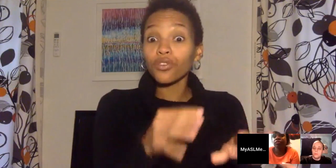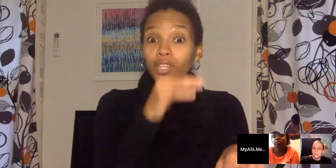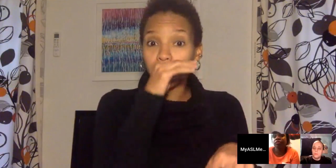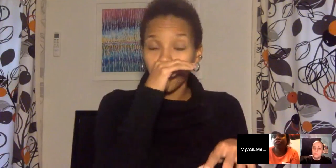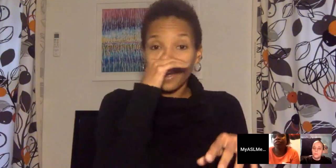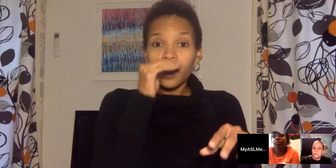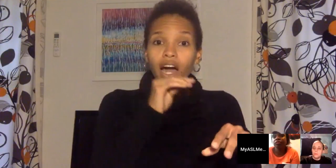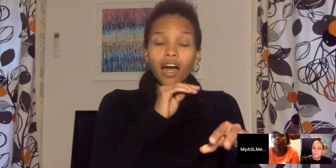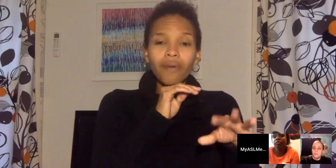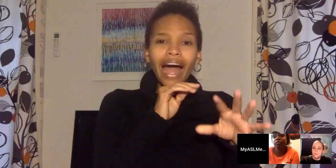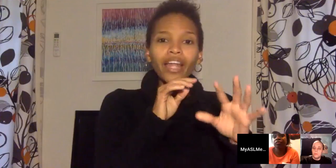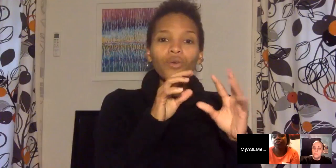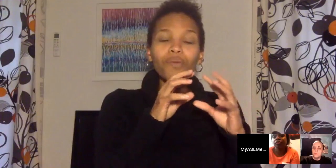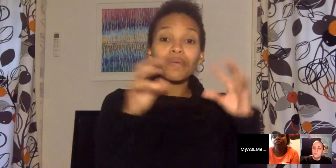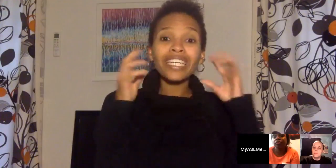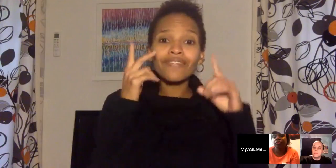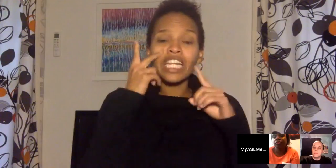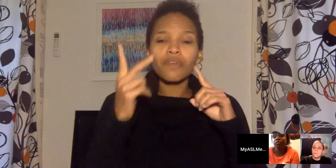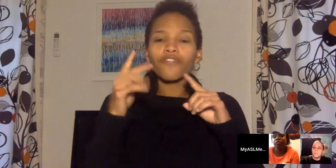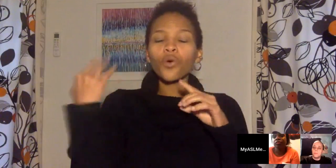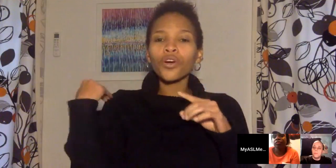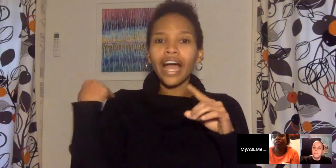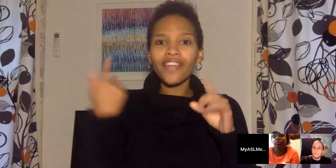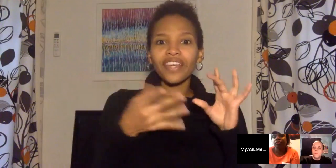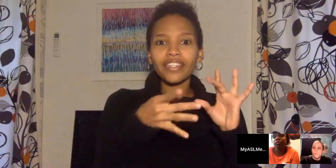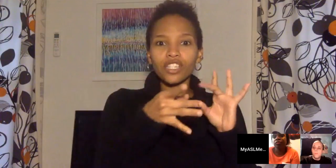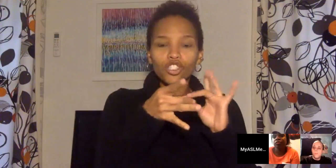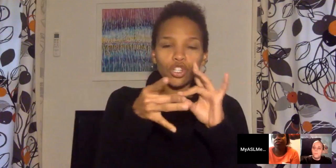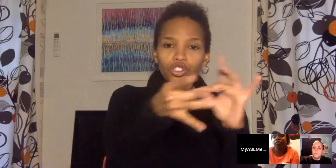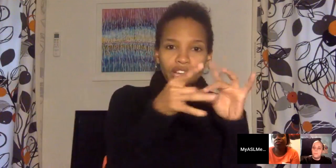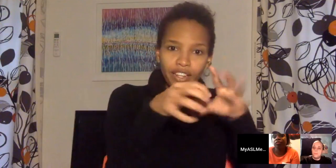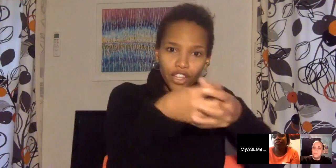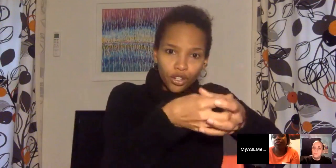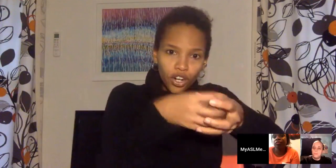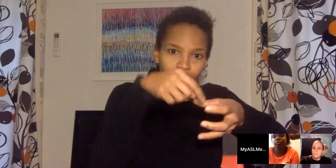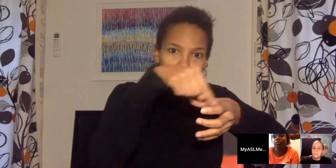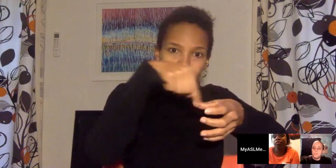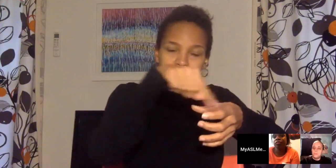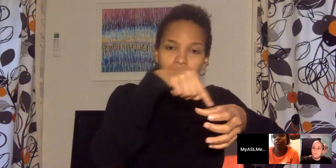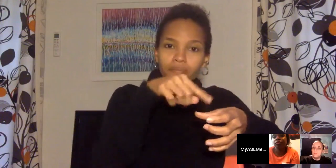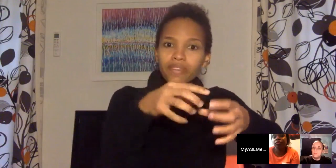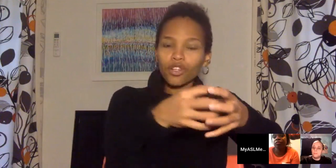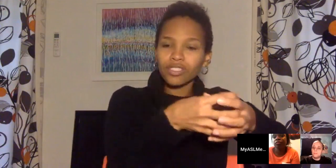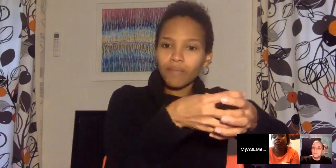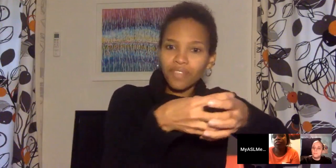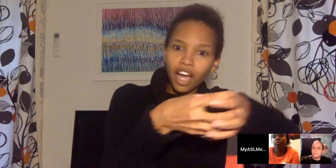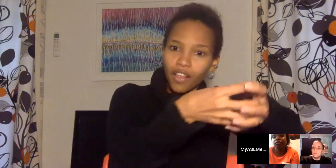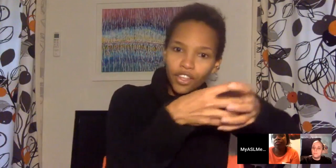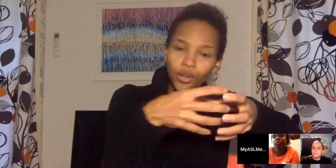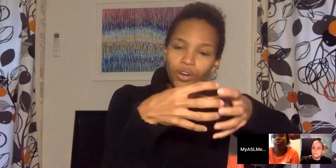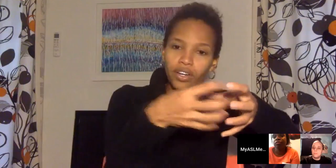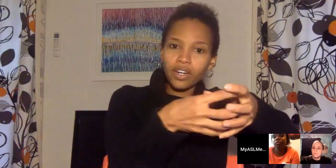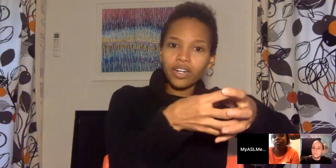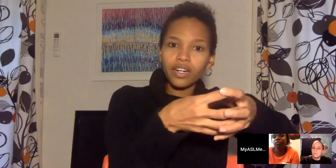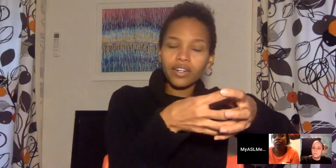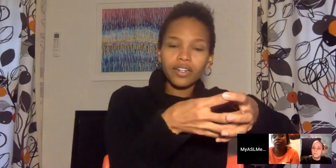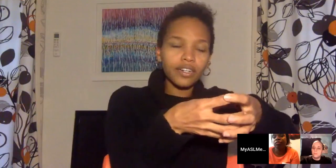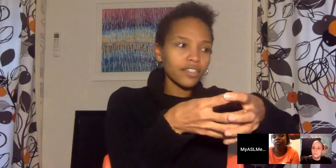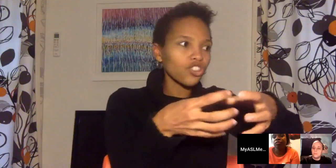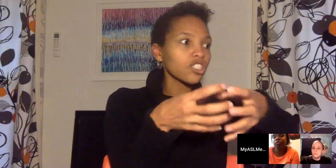unique. I don't, but because I've seen it before, I think it's associated. There's something, she's